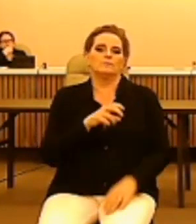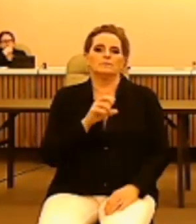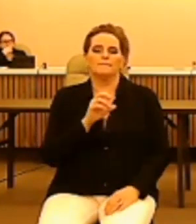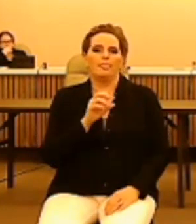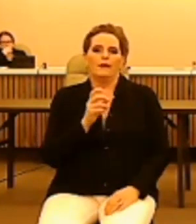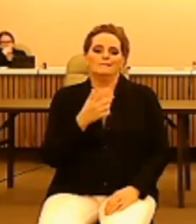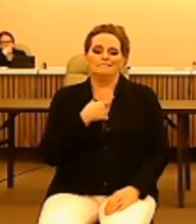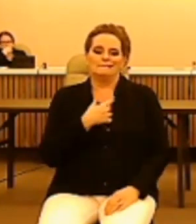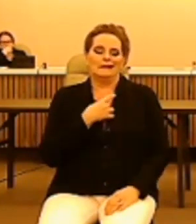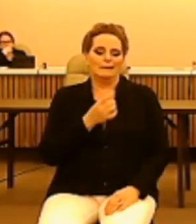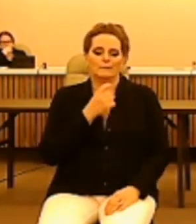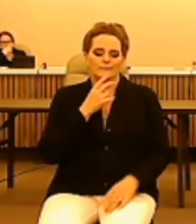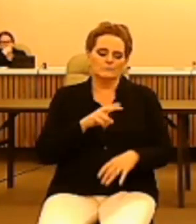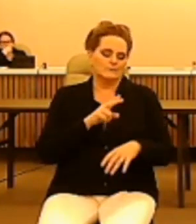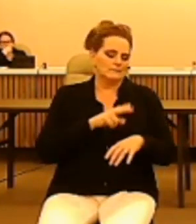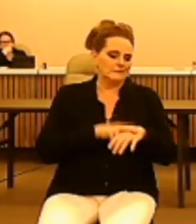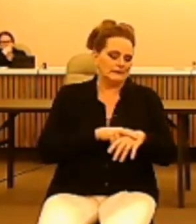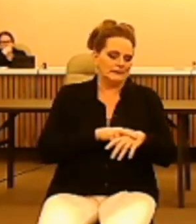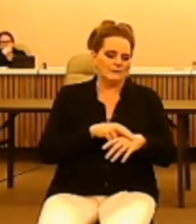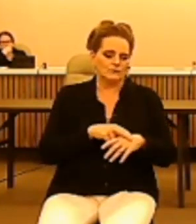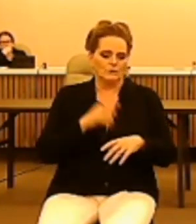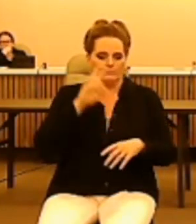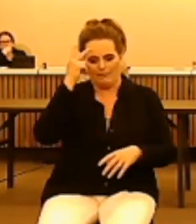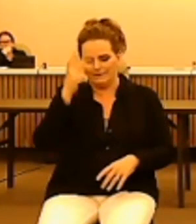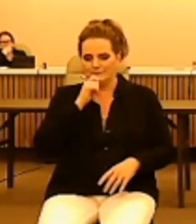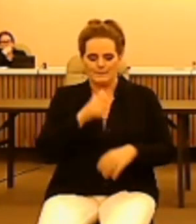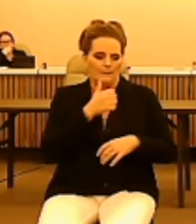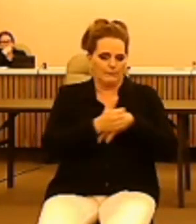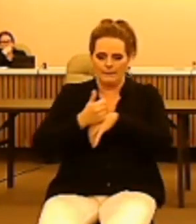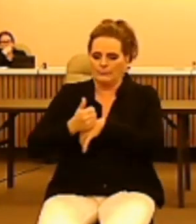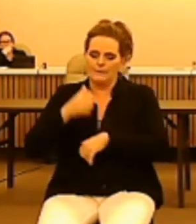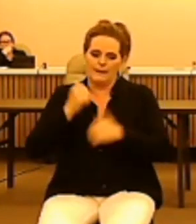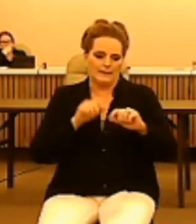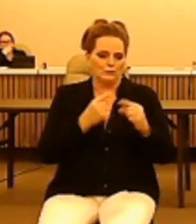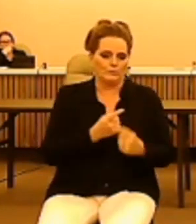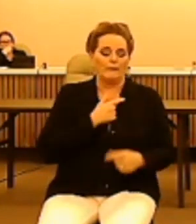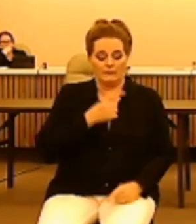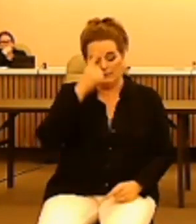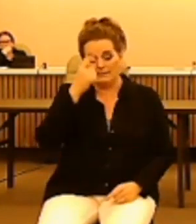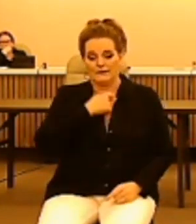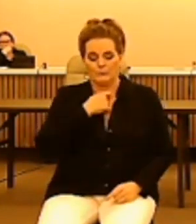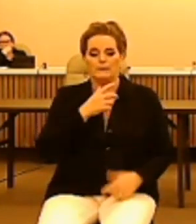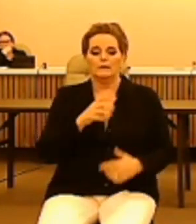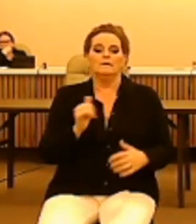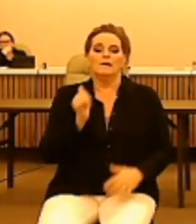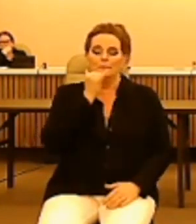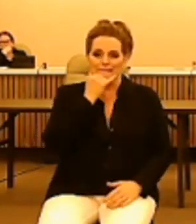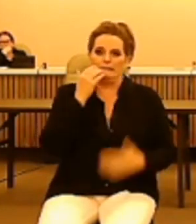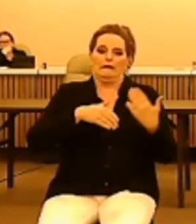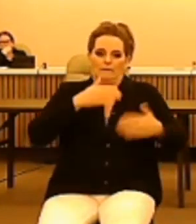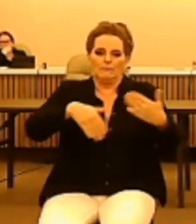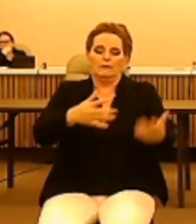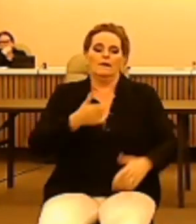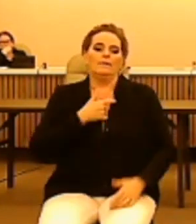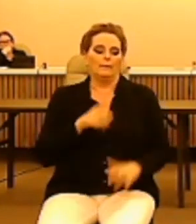I don't like to get into national politics, and I'm not blaming any party. I just think that's been a mistake over the years, that we've allowed ourselves to become dependent